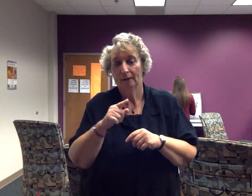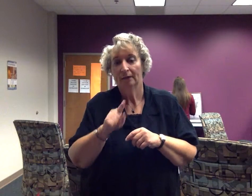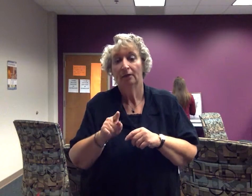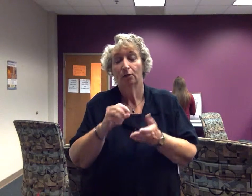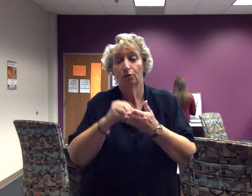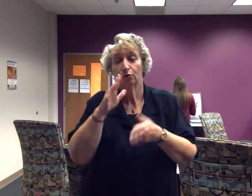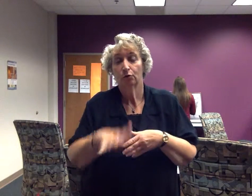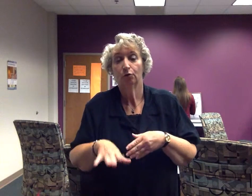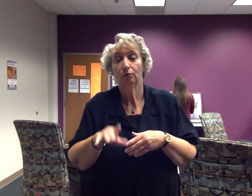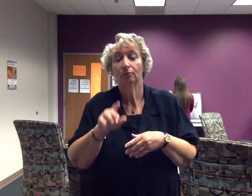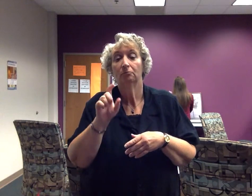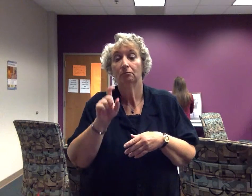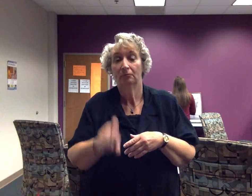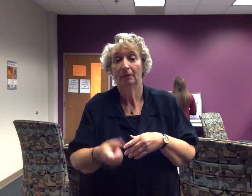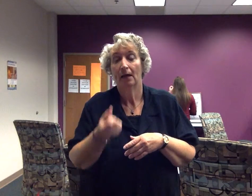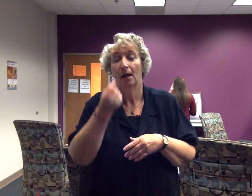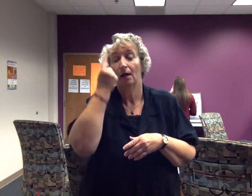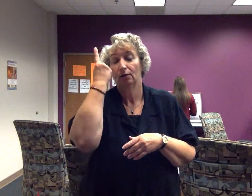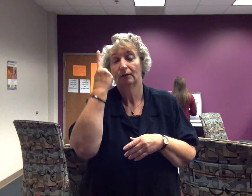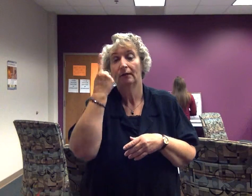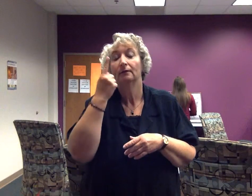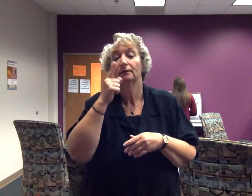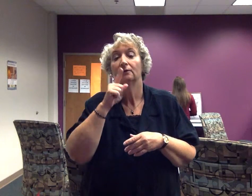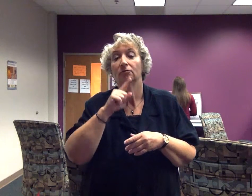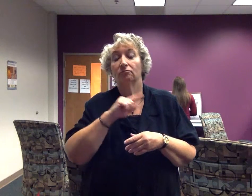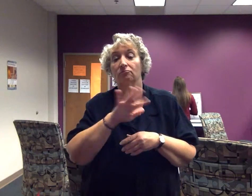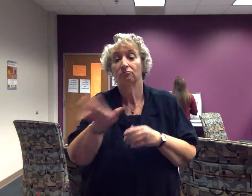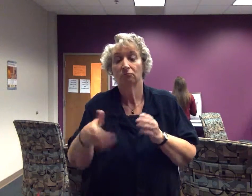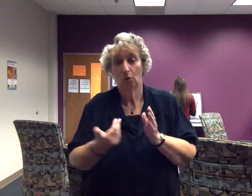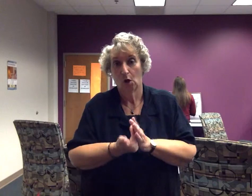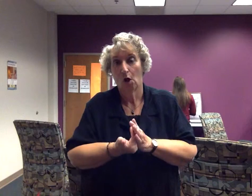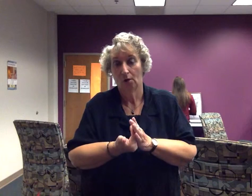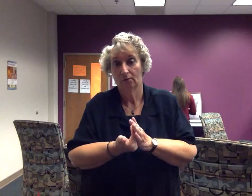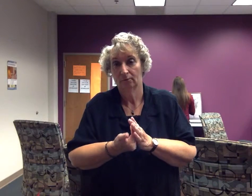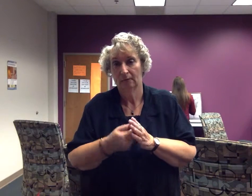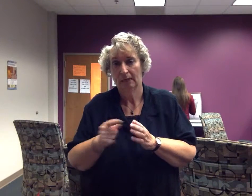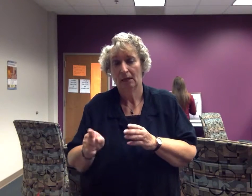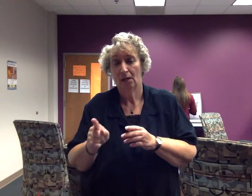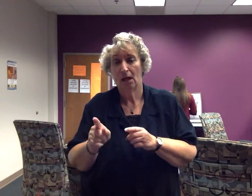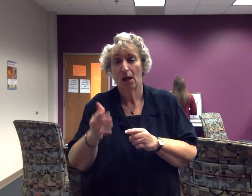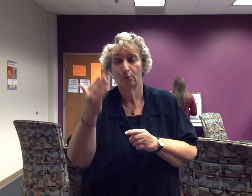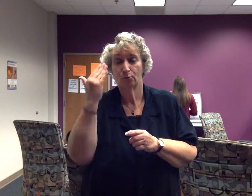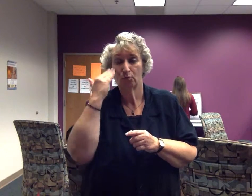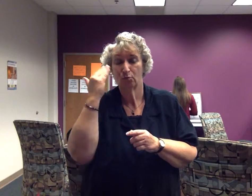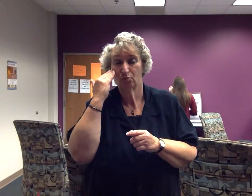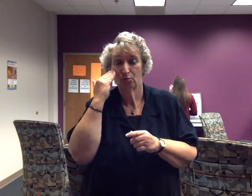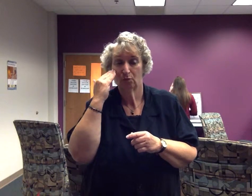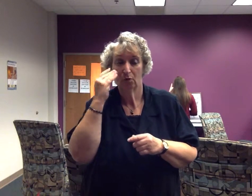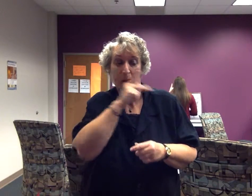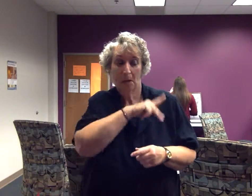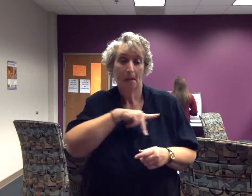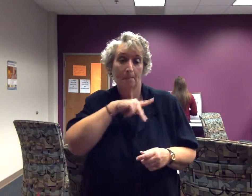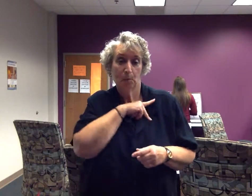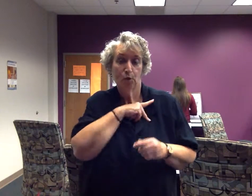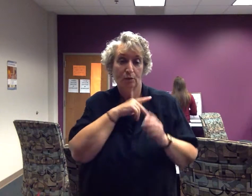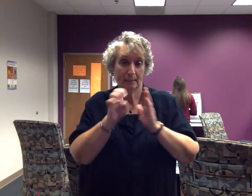understand all components of the enduring understandings, give personal examples of each of the ones you intend to use, and connect a